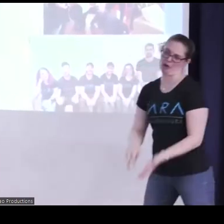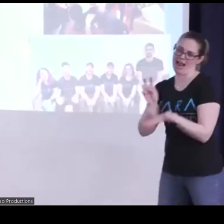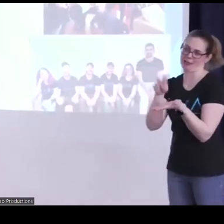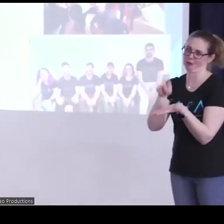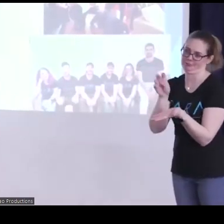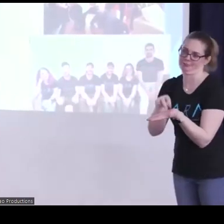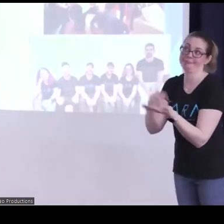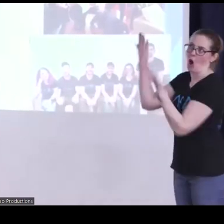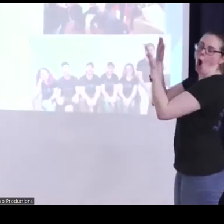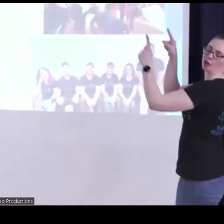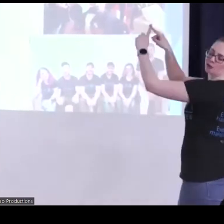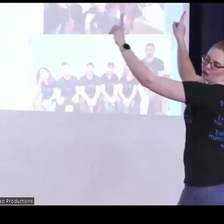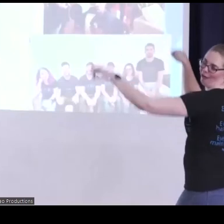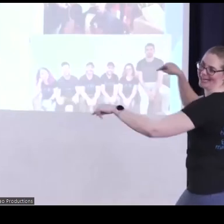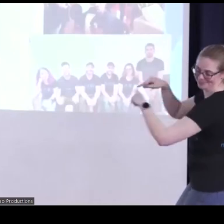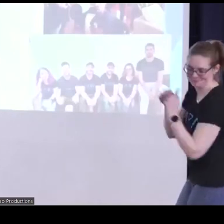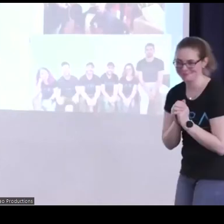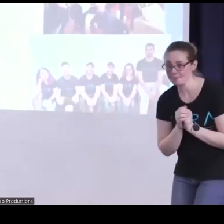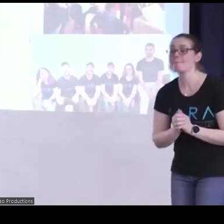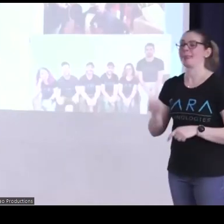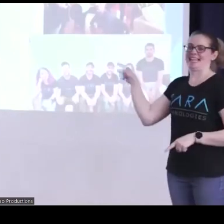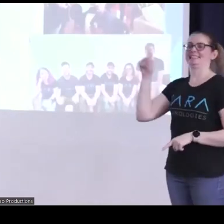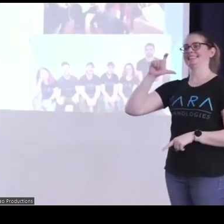So you've already met Arash on screen.